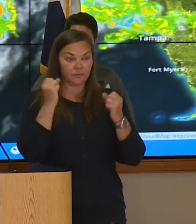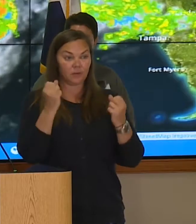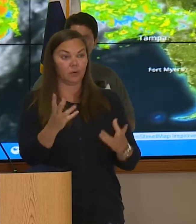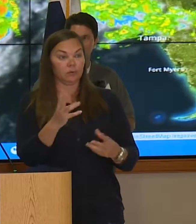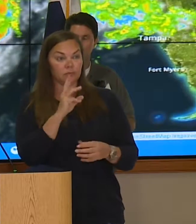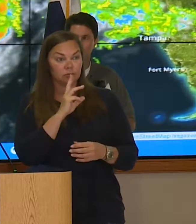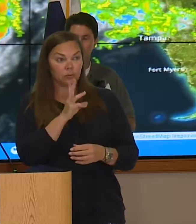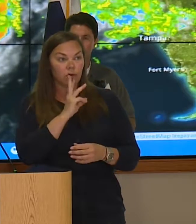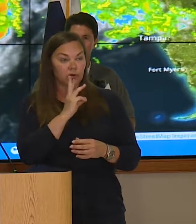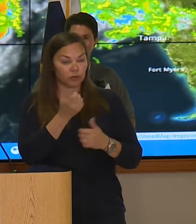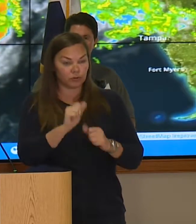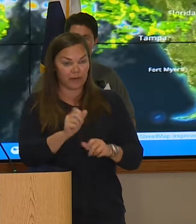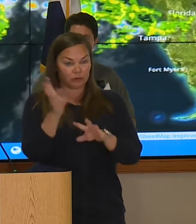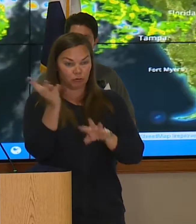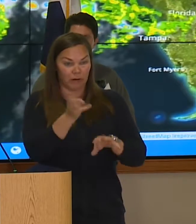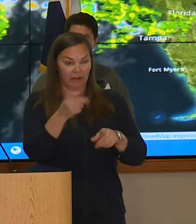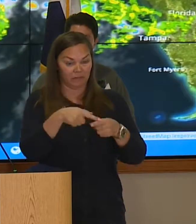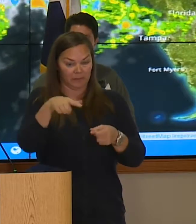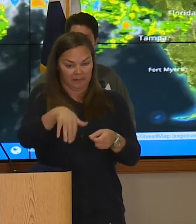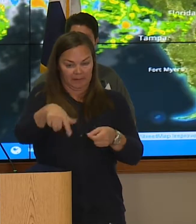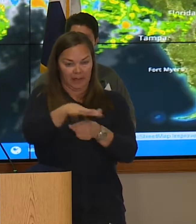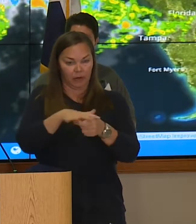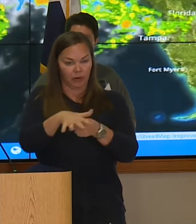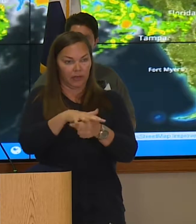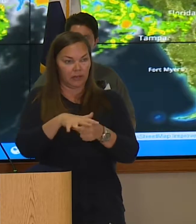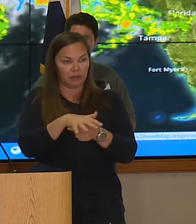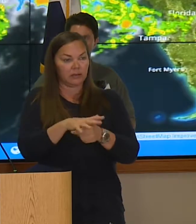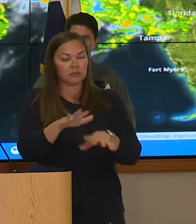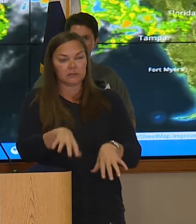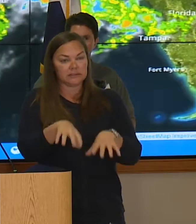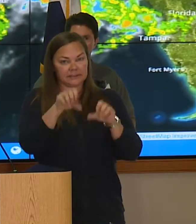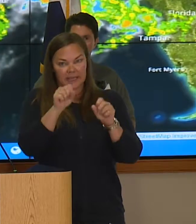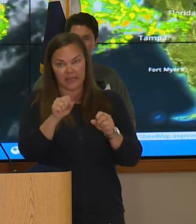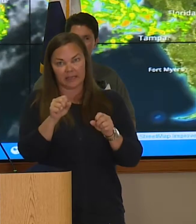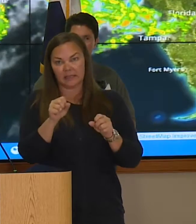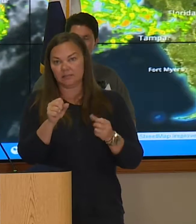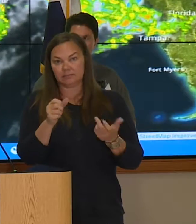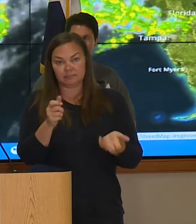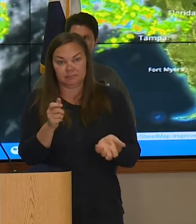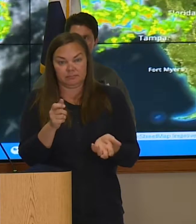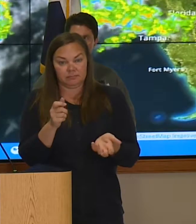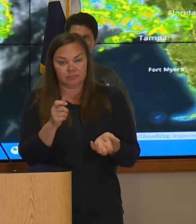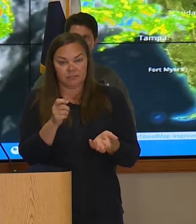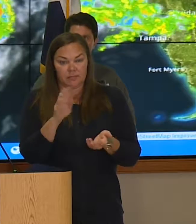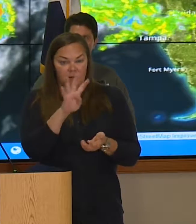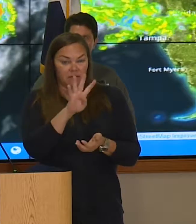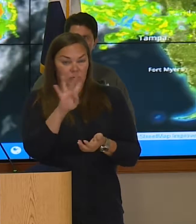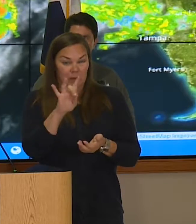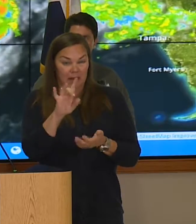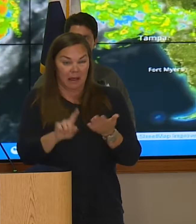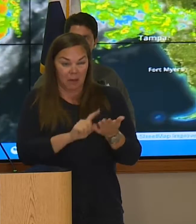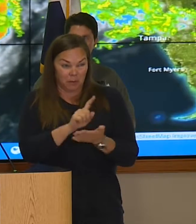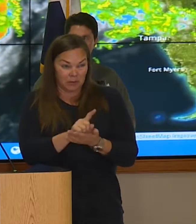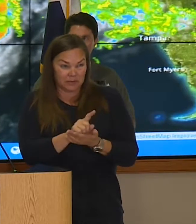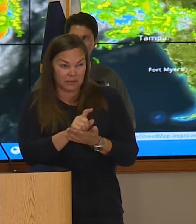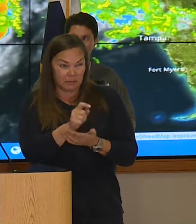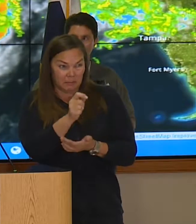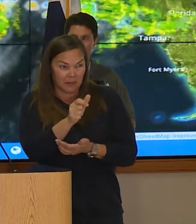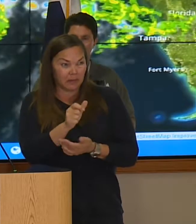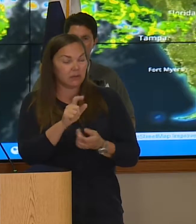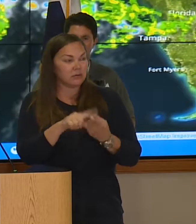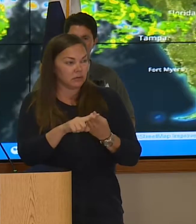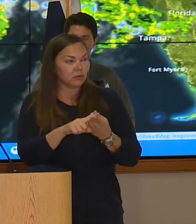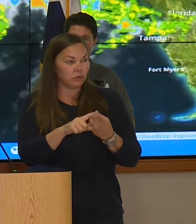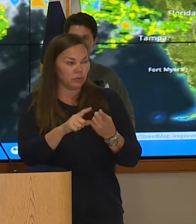water trying to drain from this area. It is going to take at least the next 48 hours to